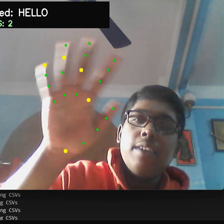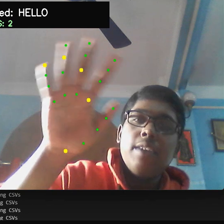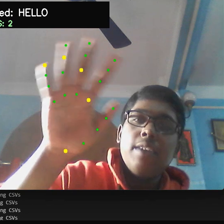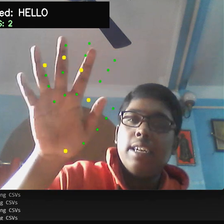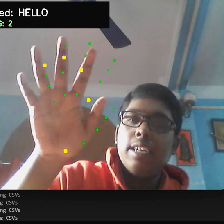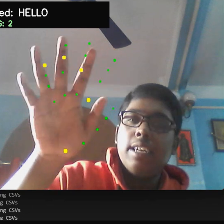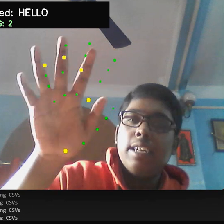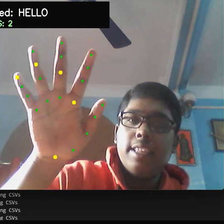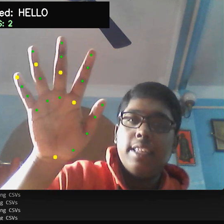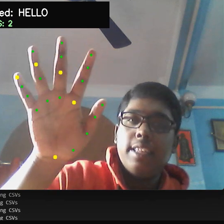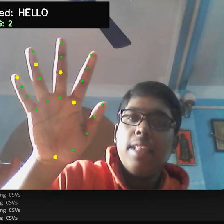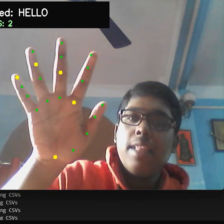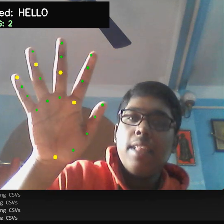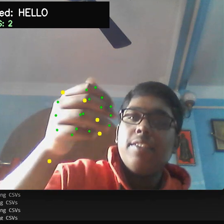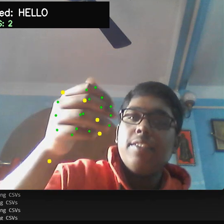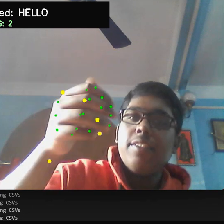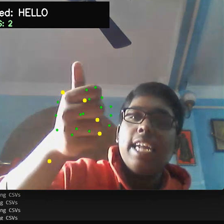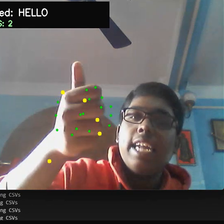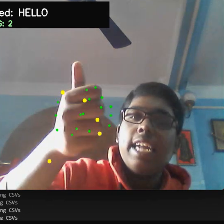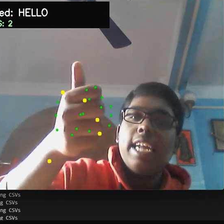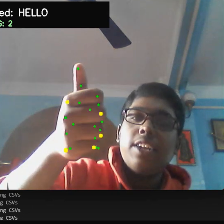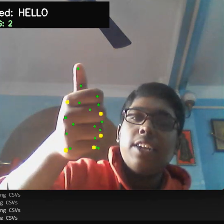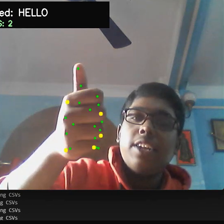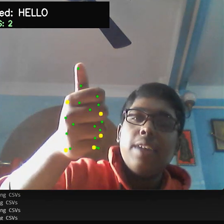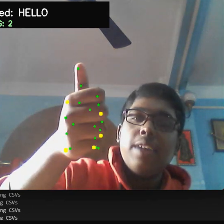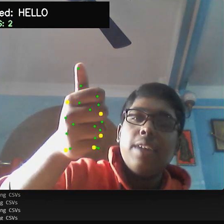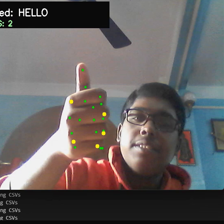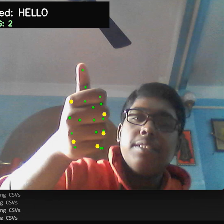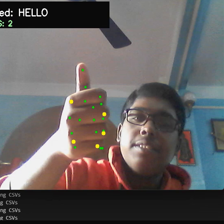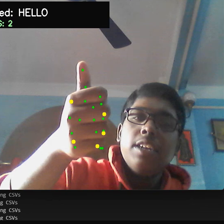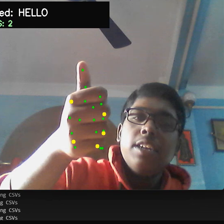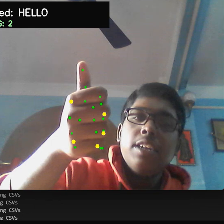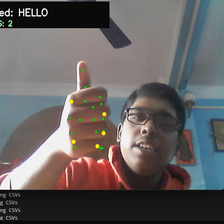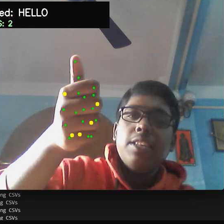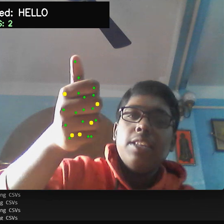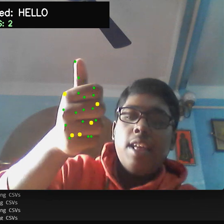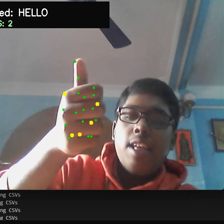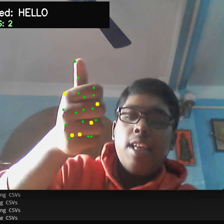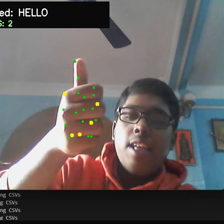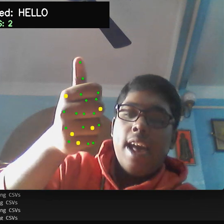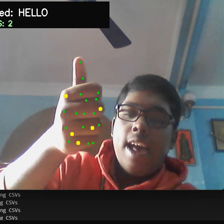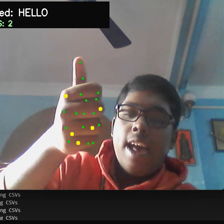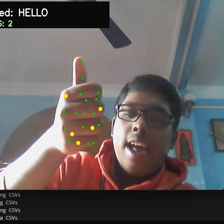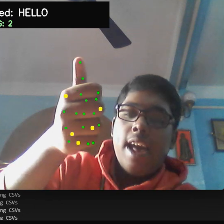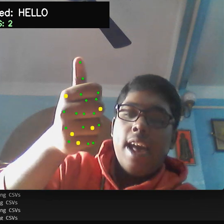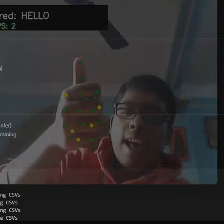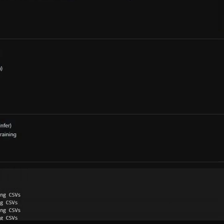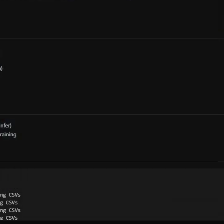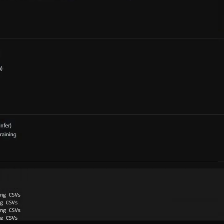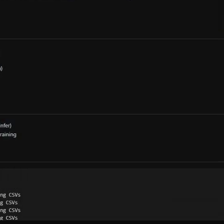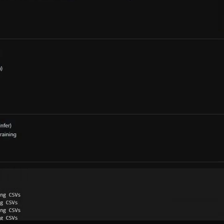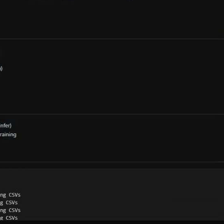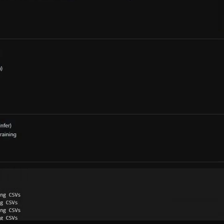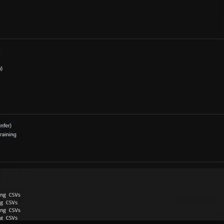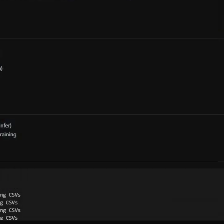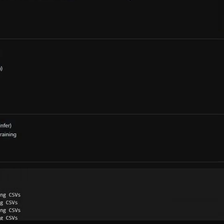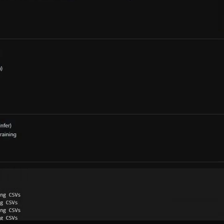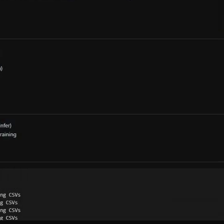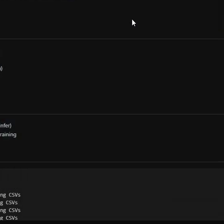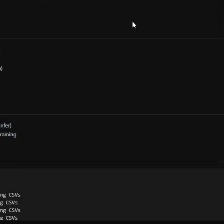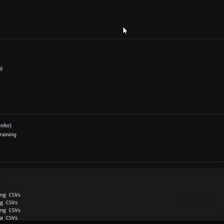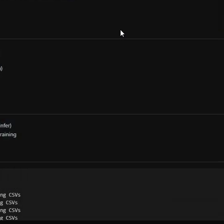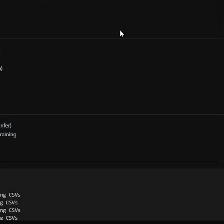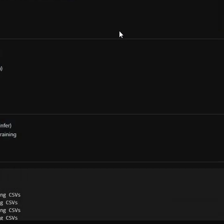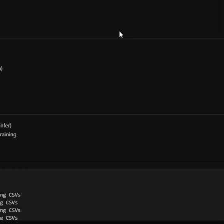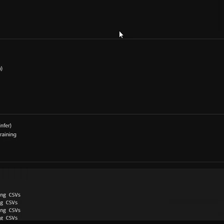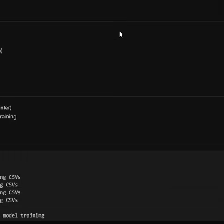nicely done. And with that, I would like to end this showcase. and thanking everyone and thanking all the